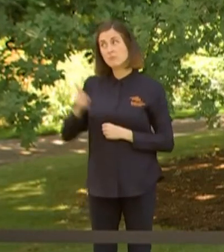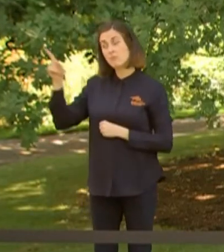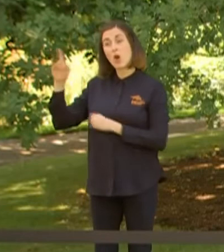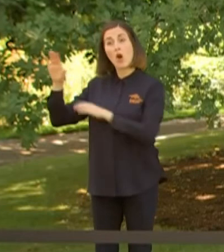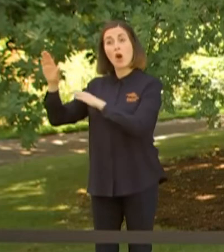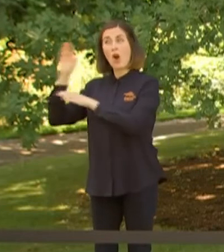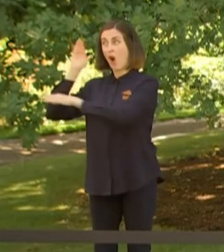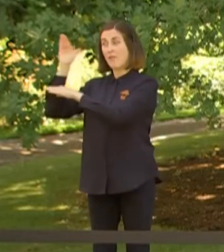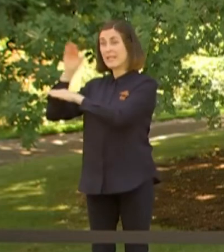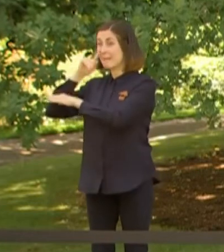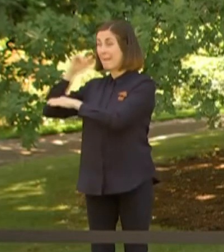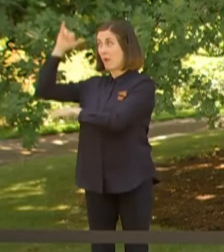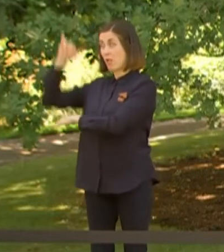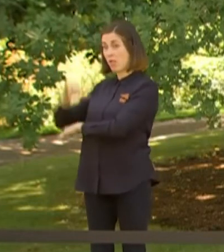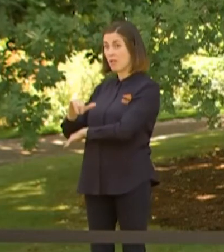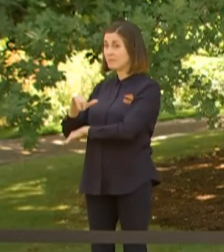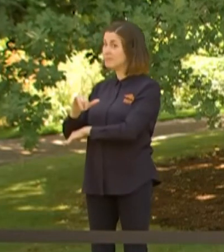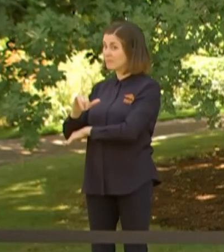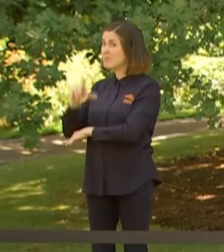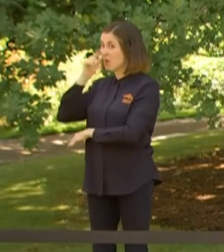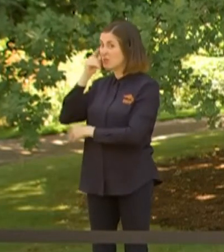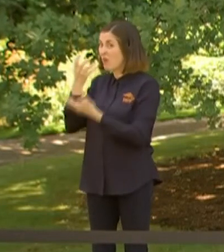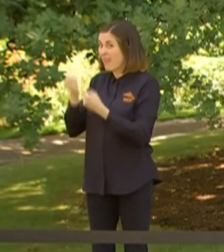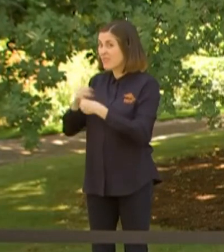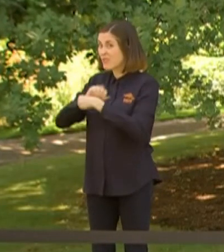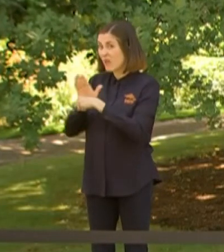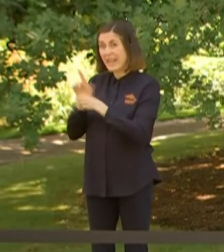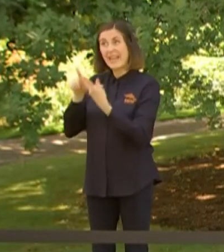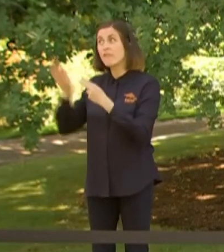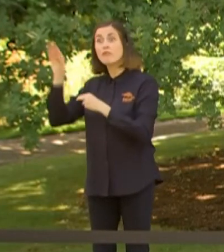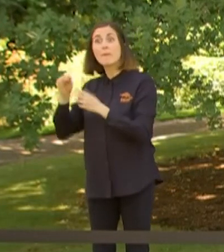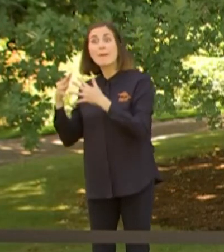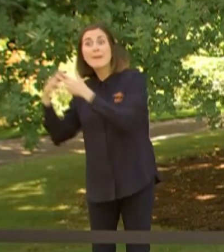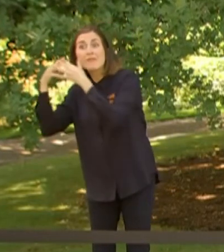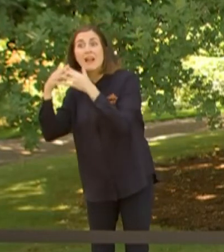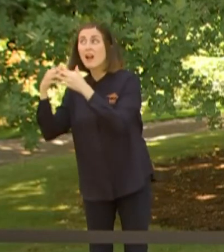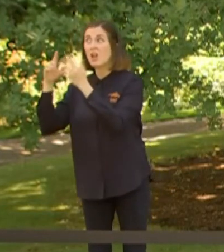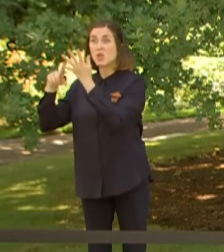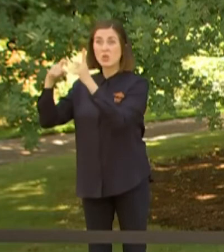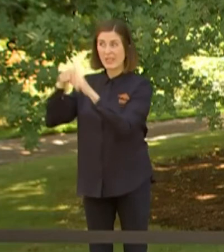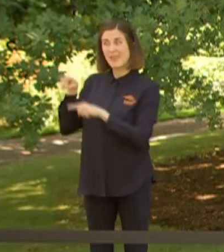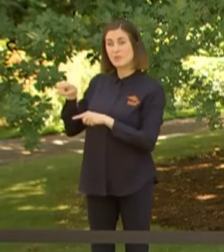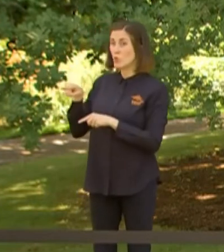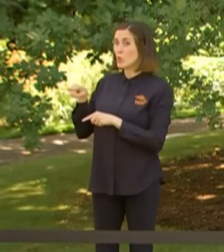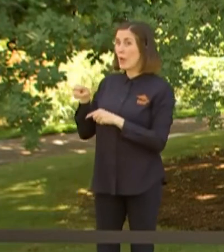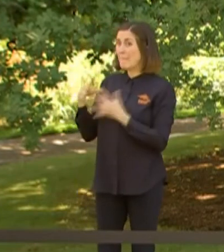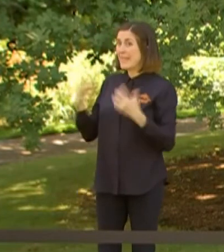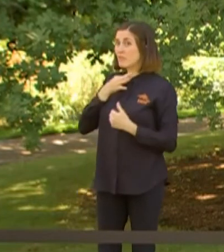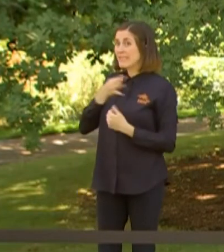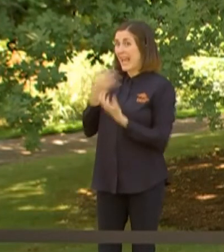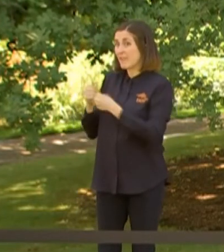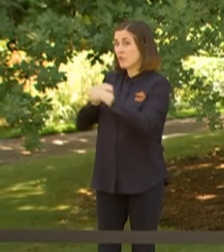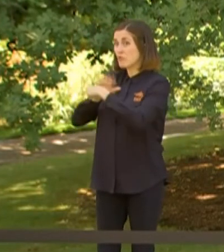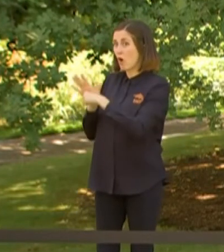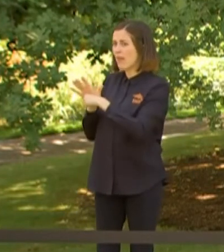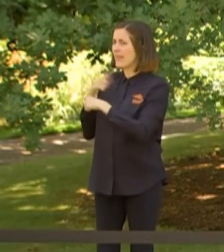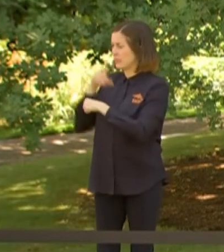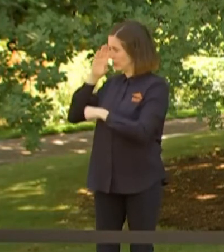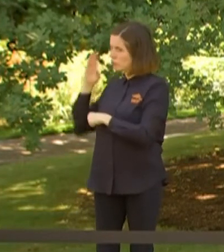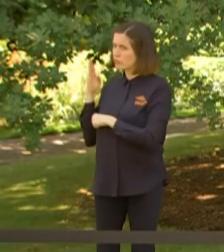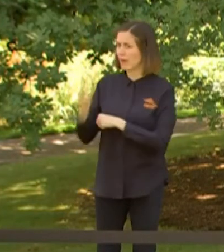to be positive. We'll continue our health hotels. They will continue to be operated and